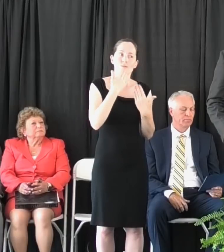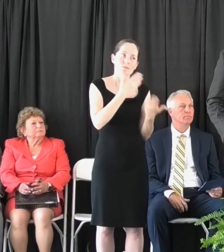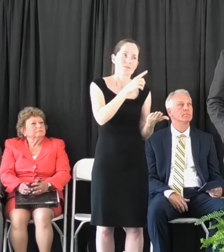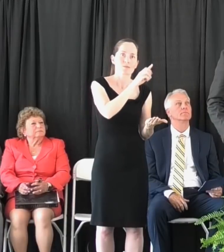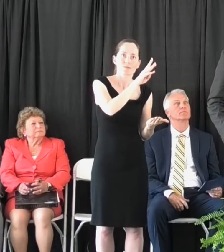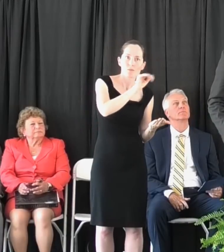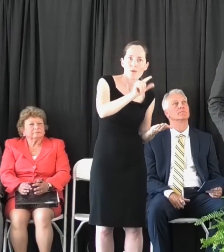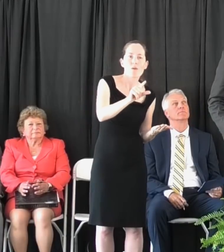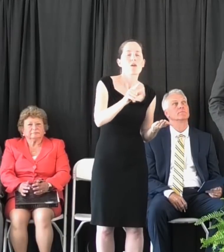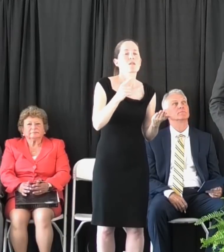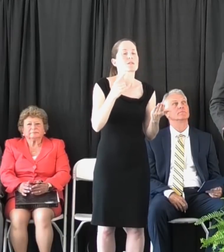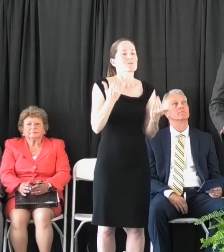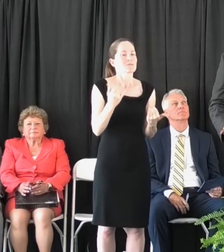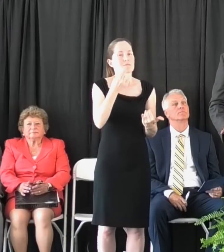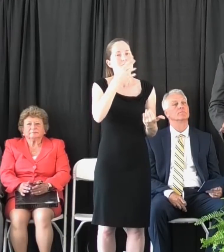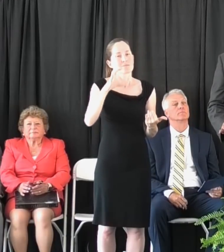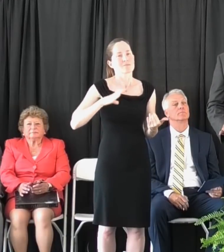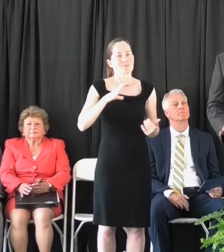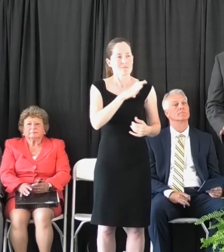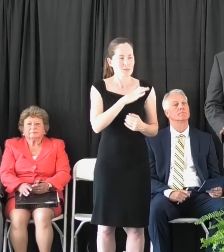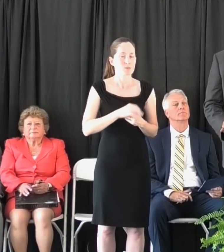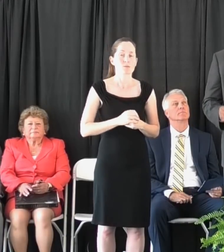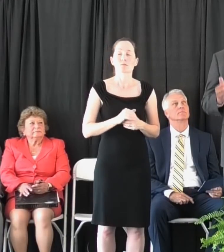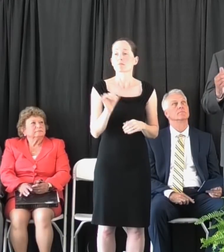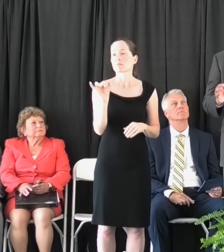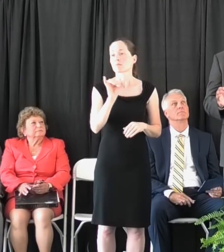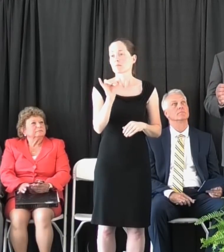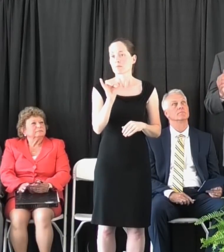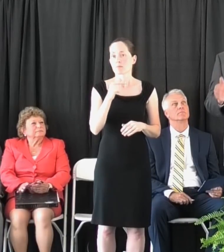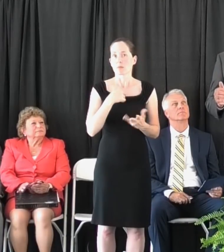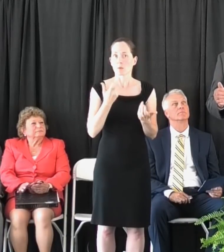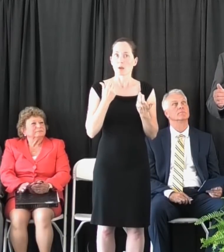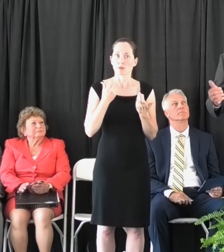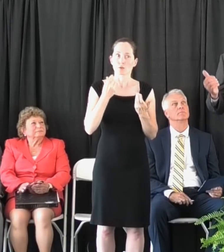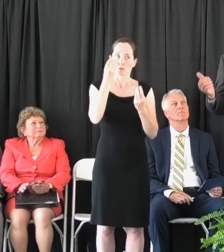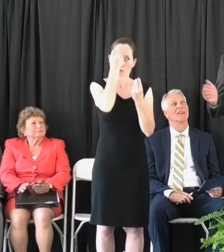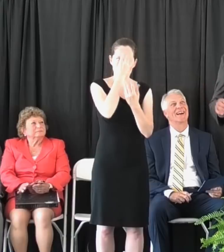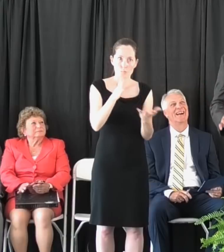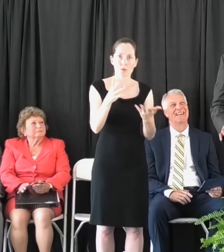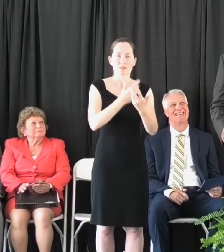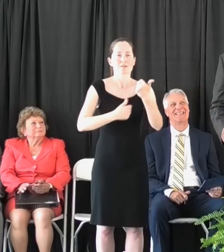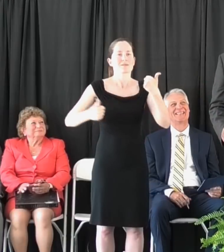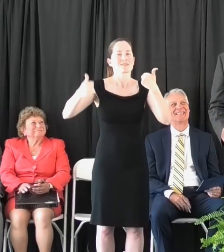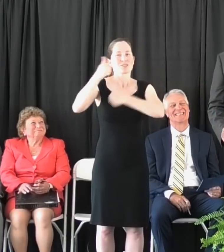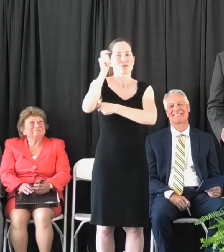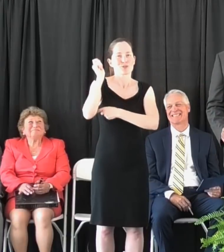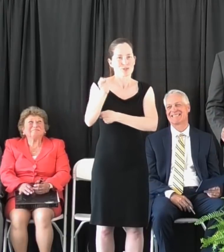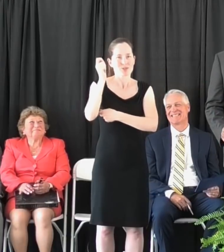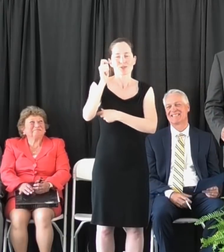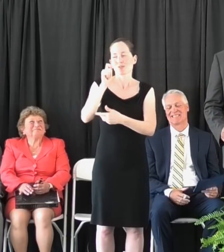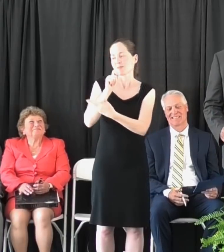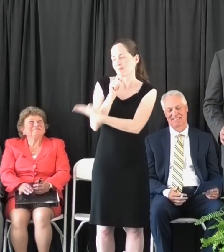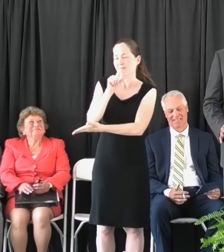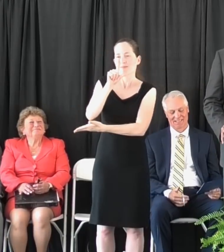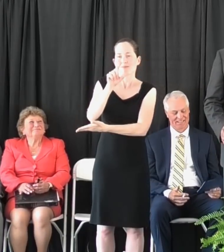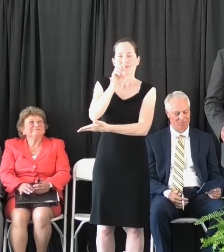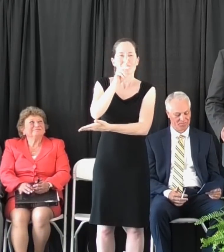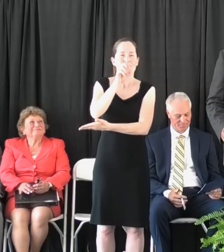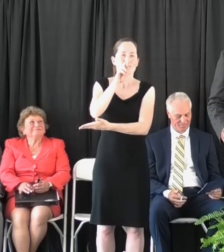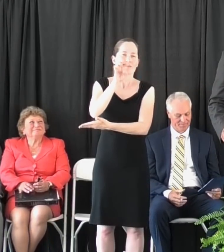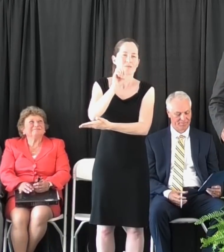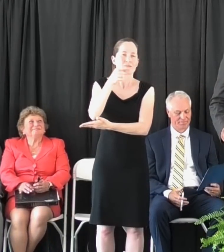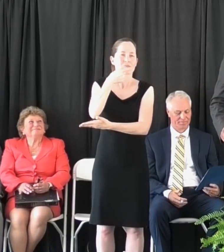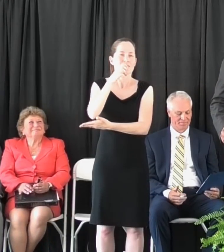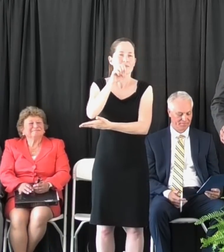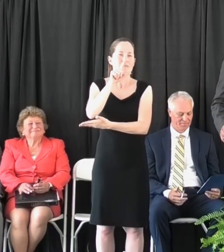current County Counsel. I also cannot forget Senior Judge Lenore Gelfman. She's been the champion of